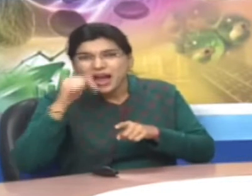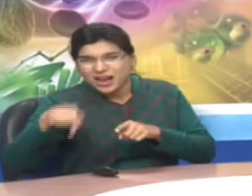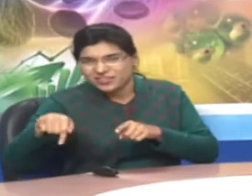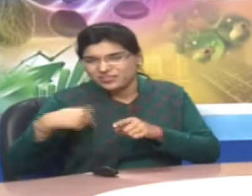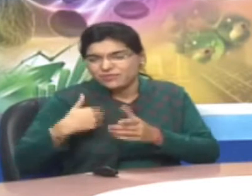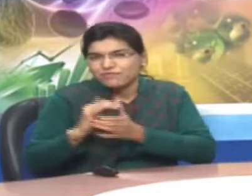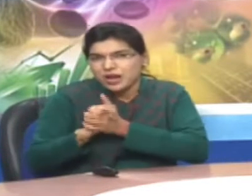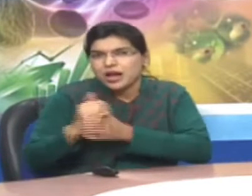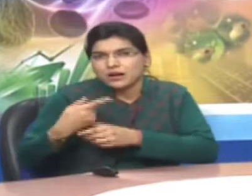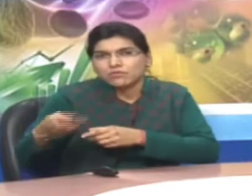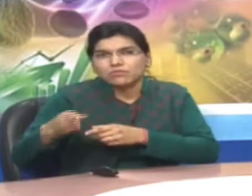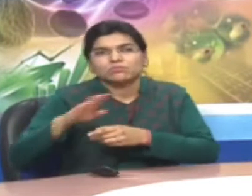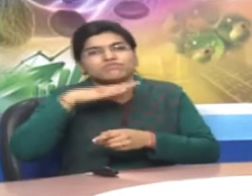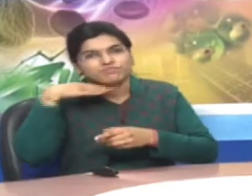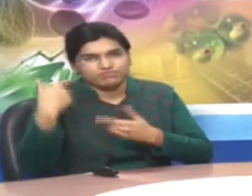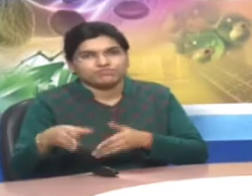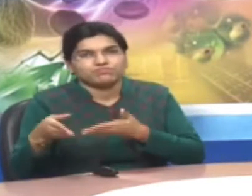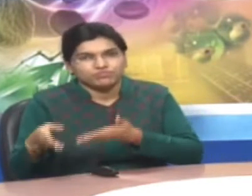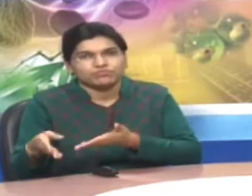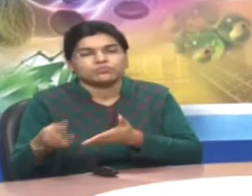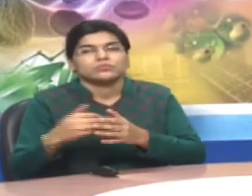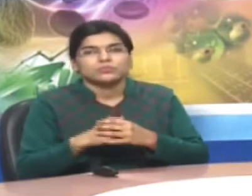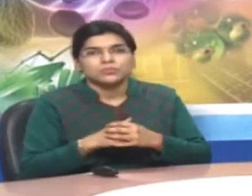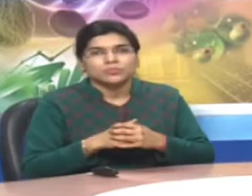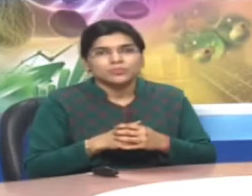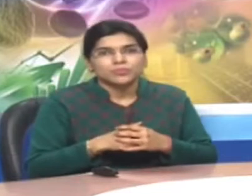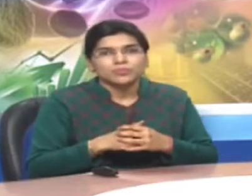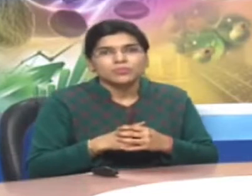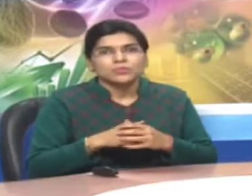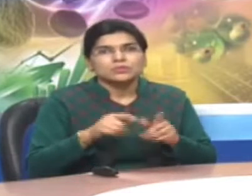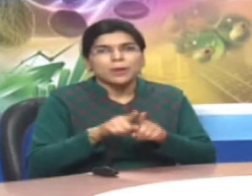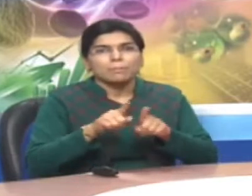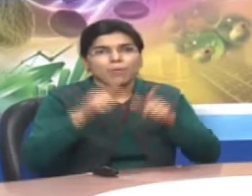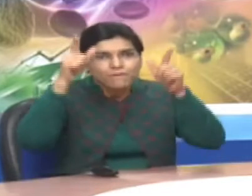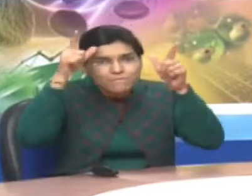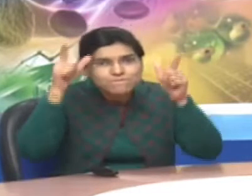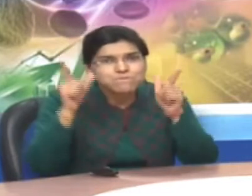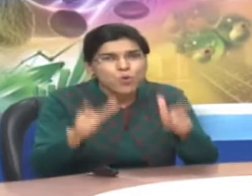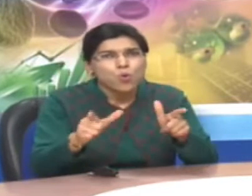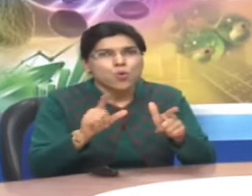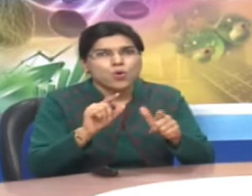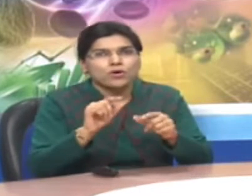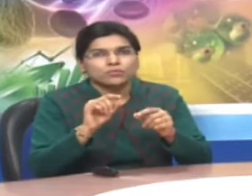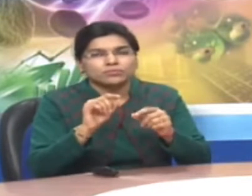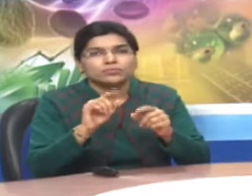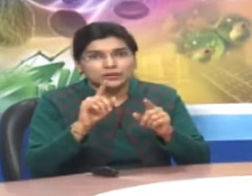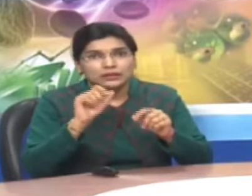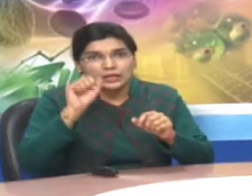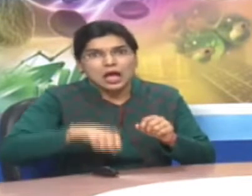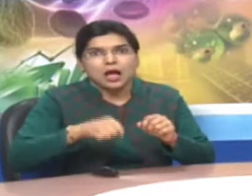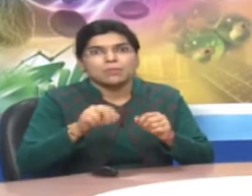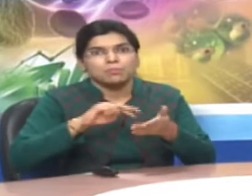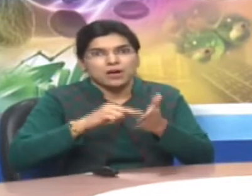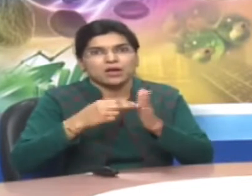got away. Unfortunately, they got one of my men and found things that fools should have